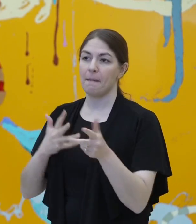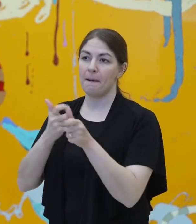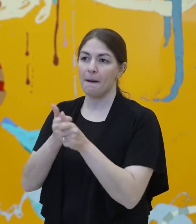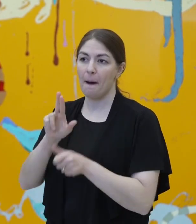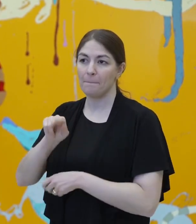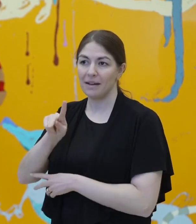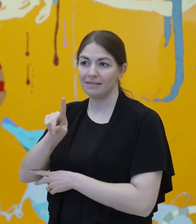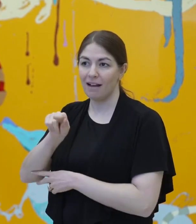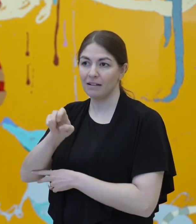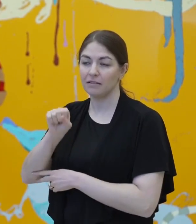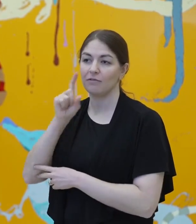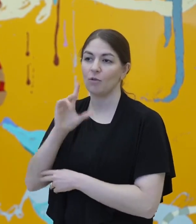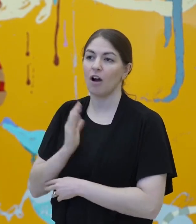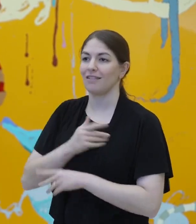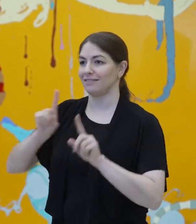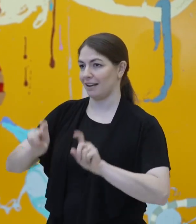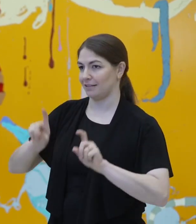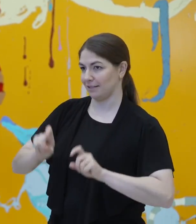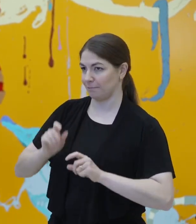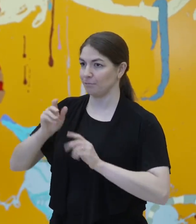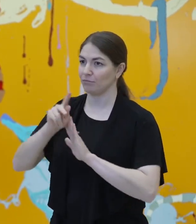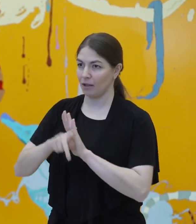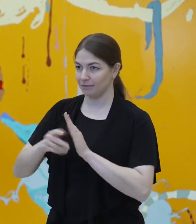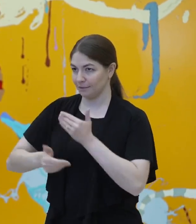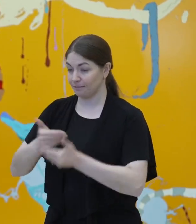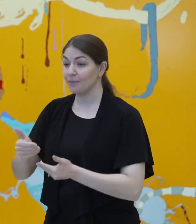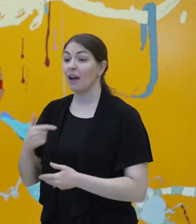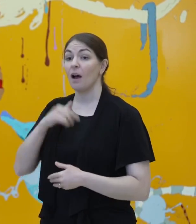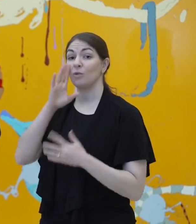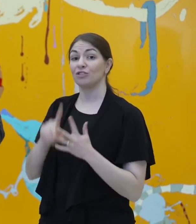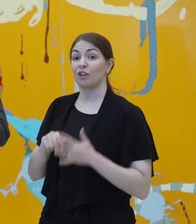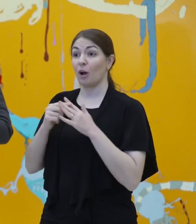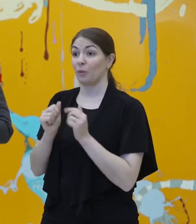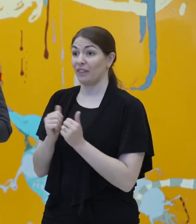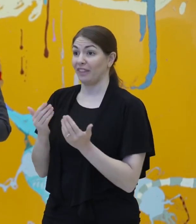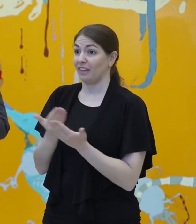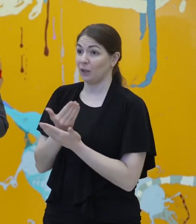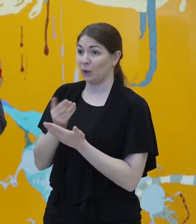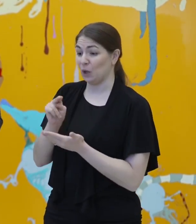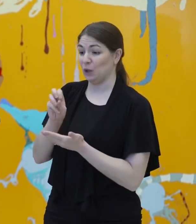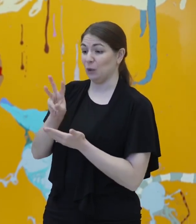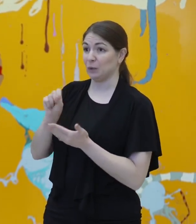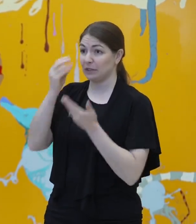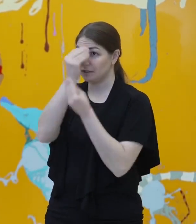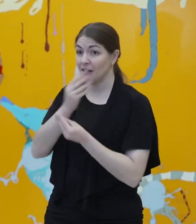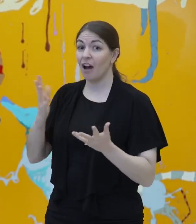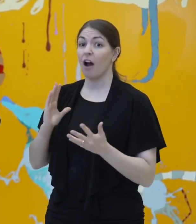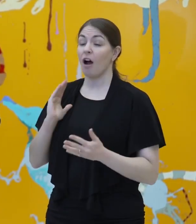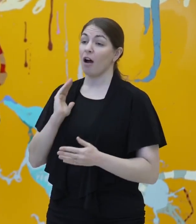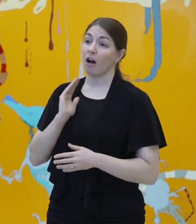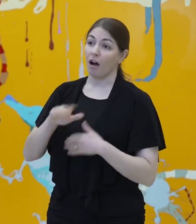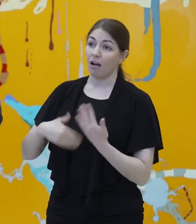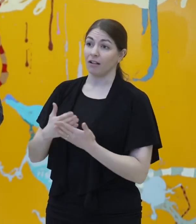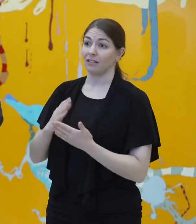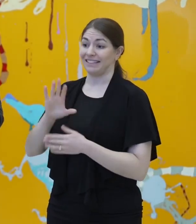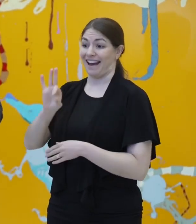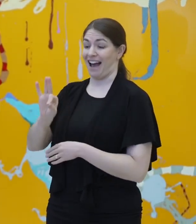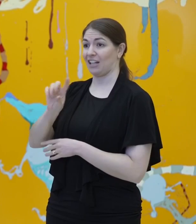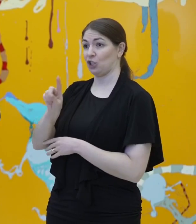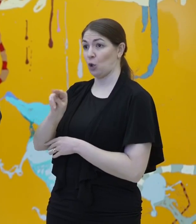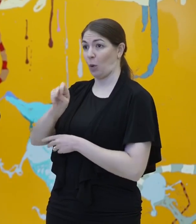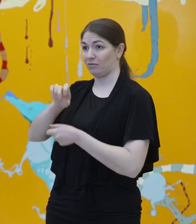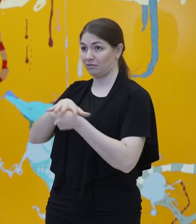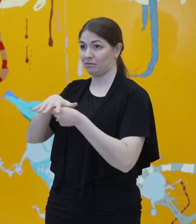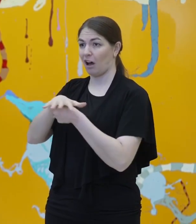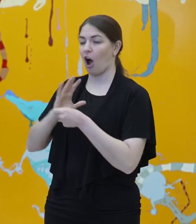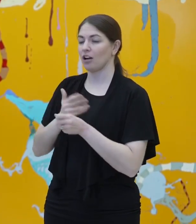our testing protocols. So I'll start with the great news, which is that our system now is fully pressurized in all 9 zones. What we were waiting